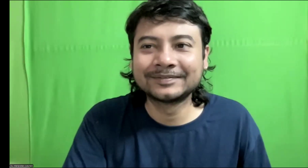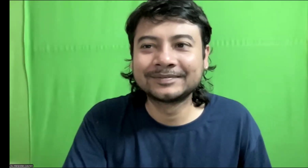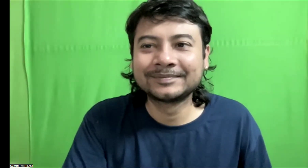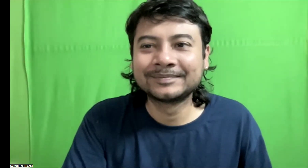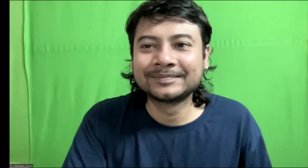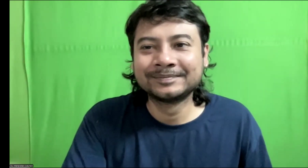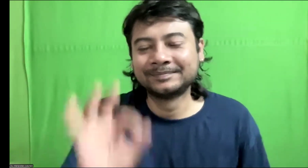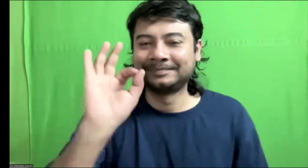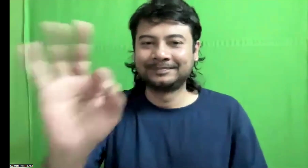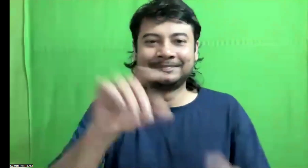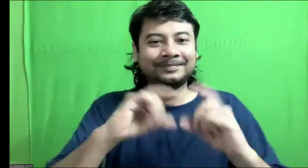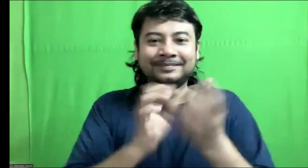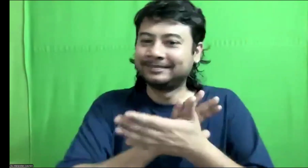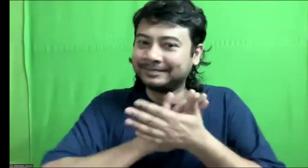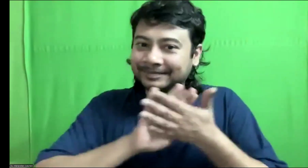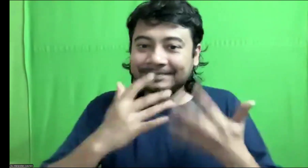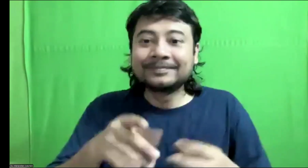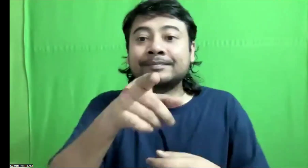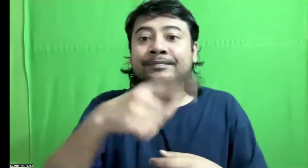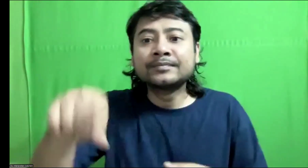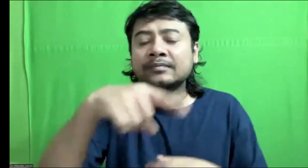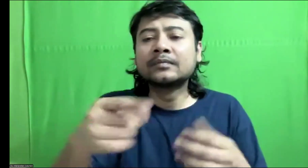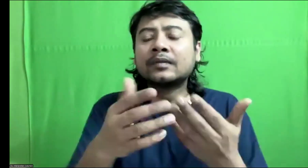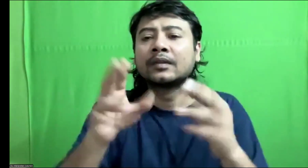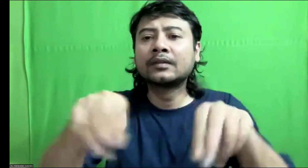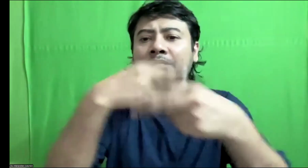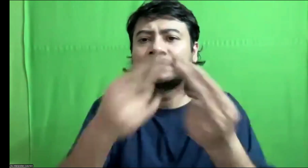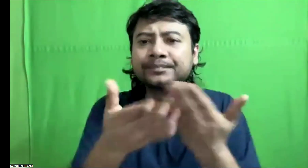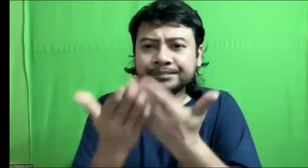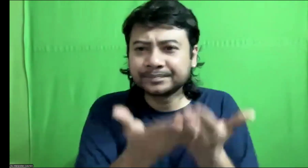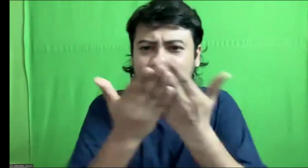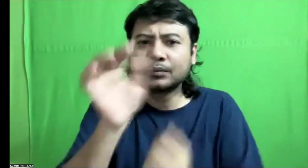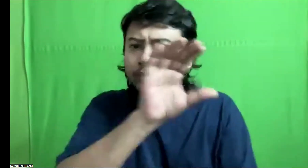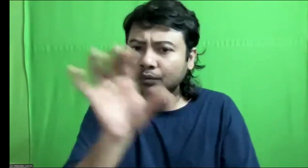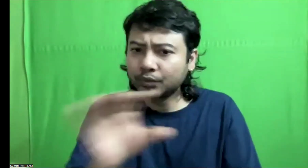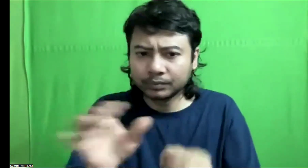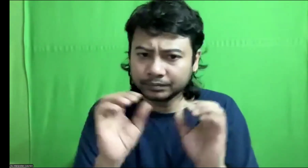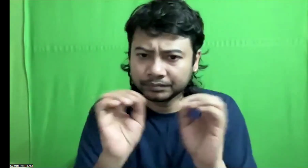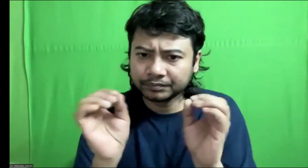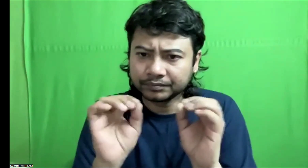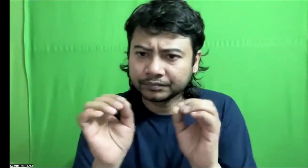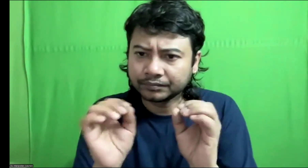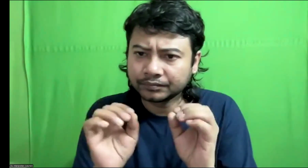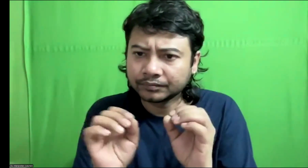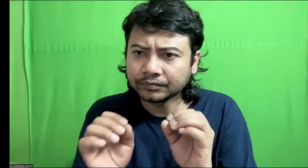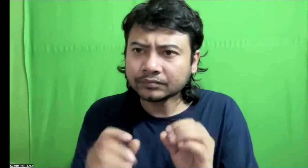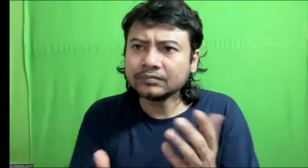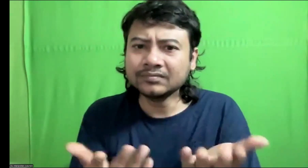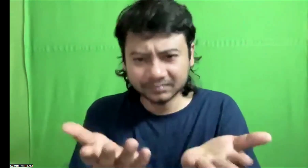and everybody would do aarti on Zoom. Nobody's organizing anything. Somebody should come forward and create a group.